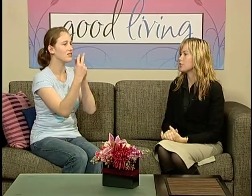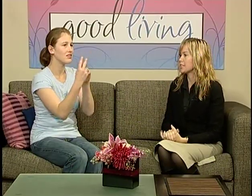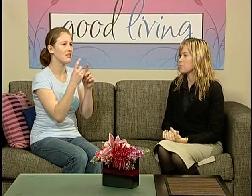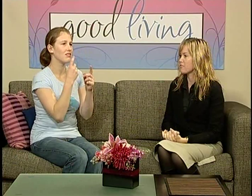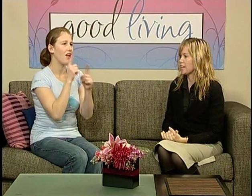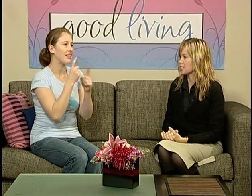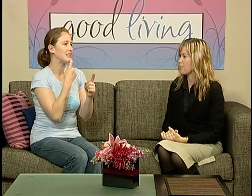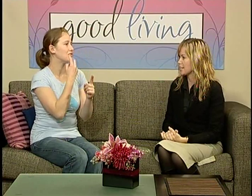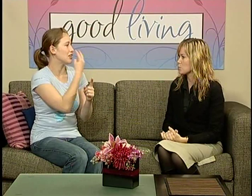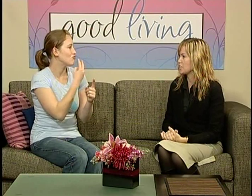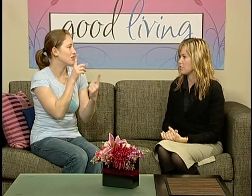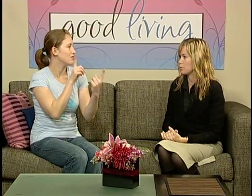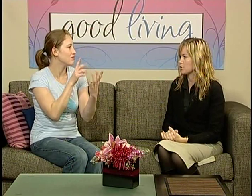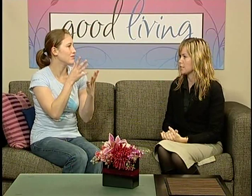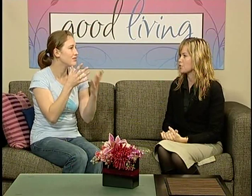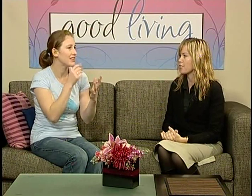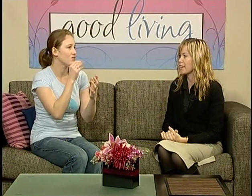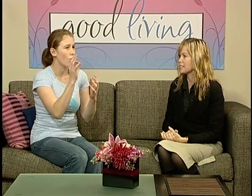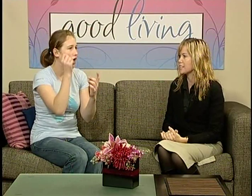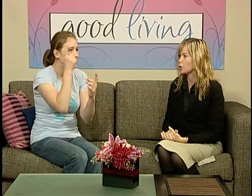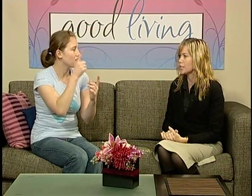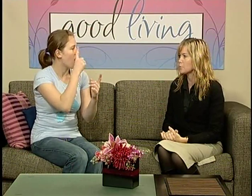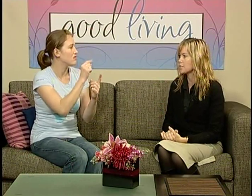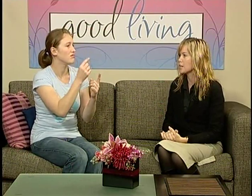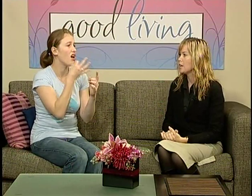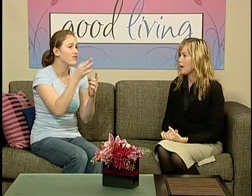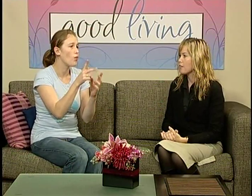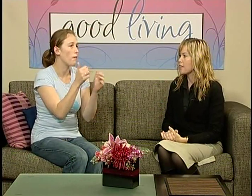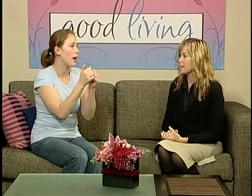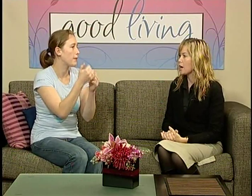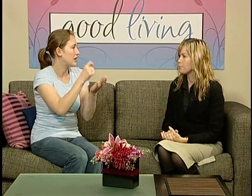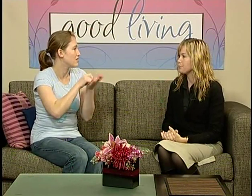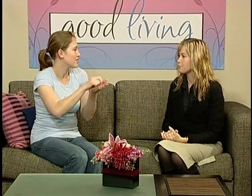Yes, you do need to be face to face with the deaf person so that they can see your lips.